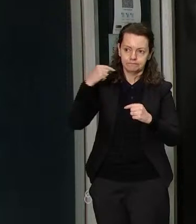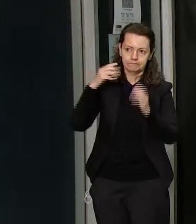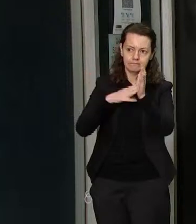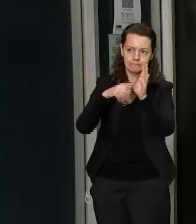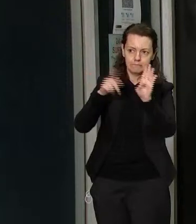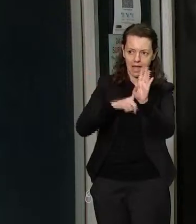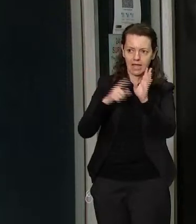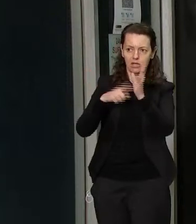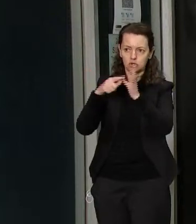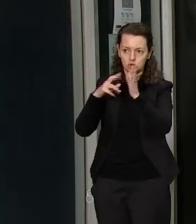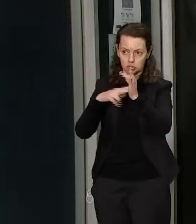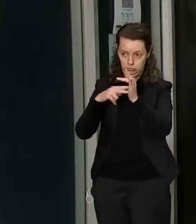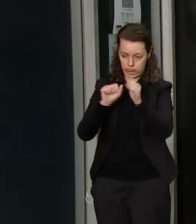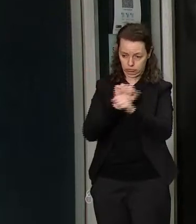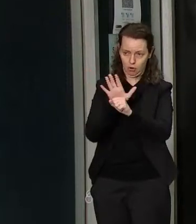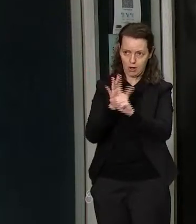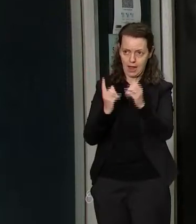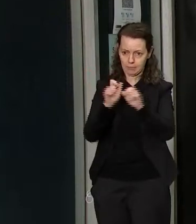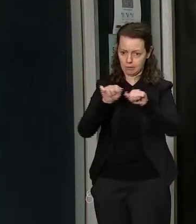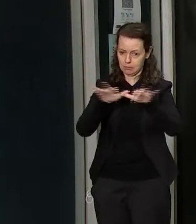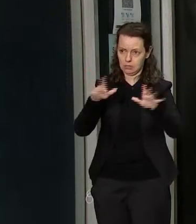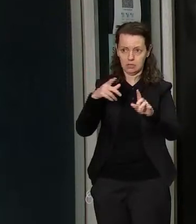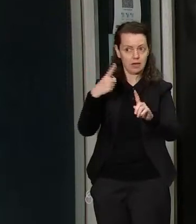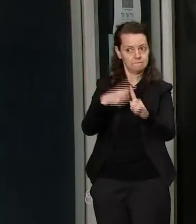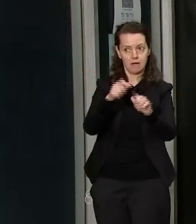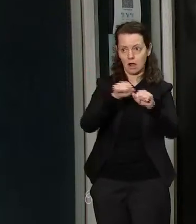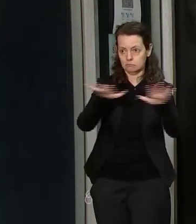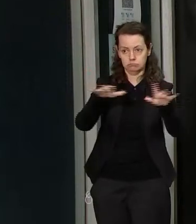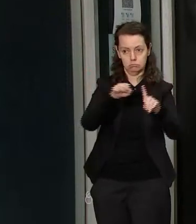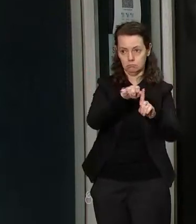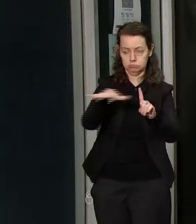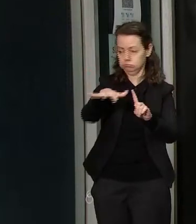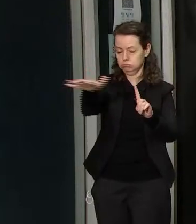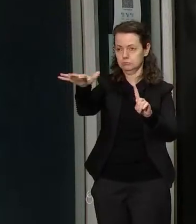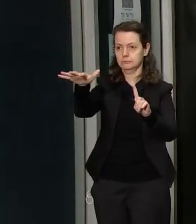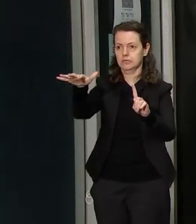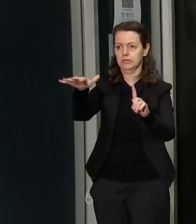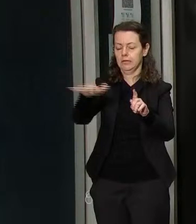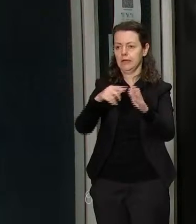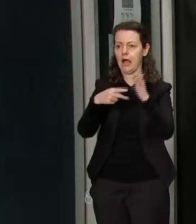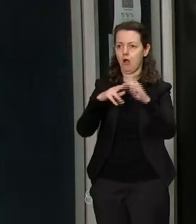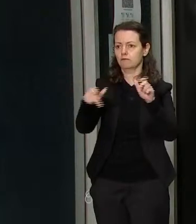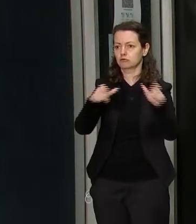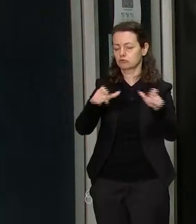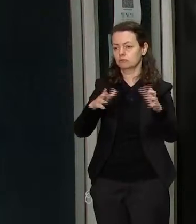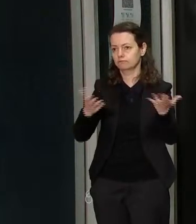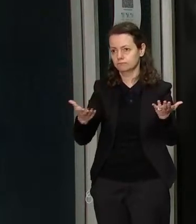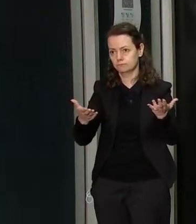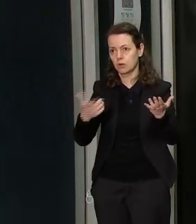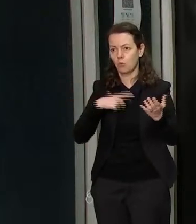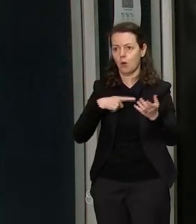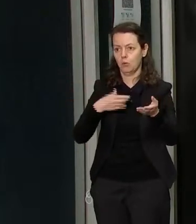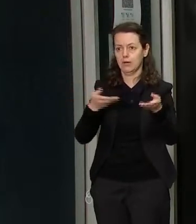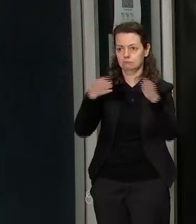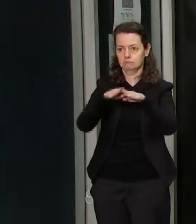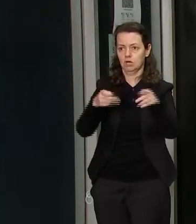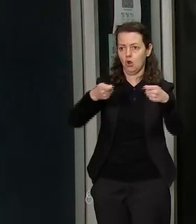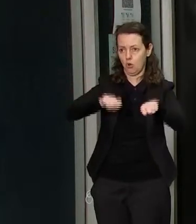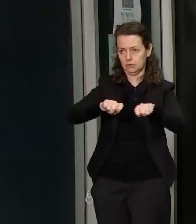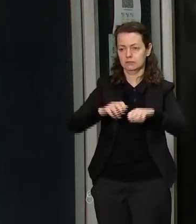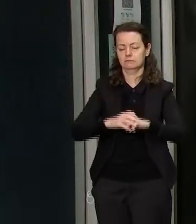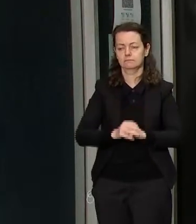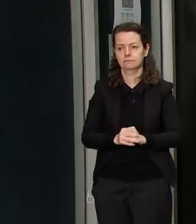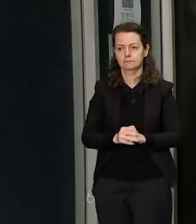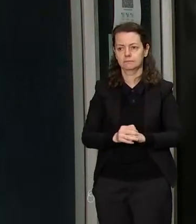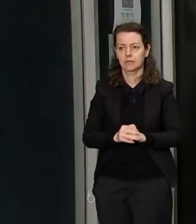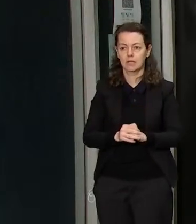a localised, contained outbreak, the contact tracers can get in and do the job quickly, then the public health advice, like it has been at